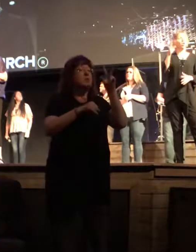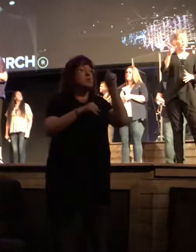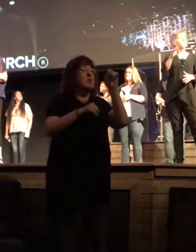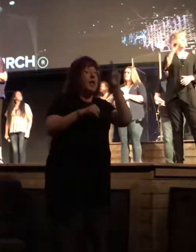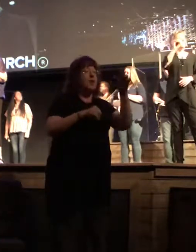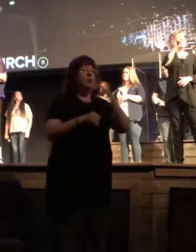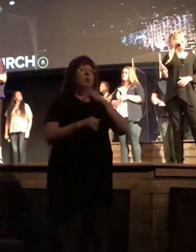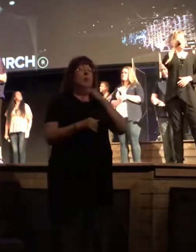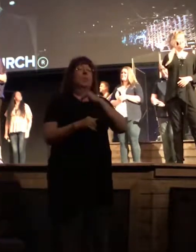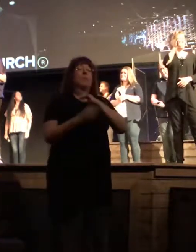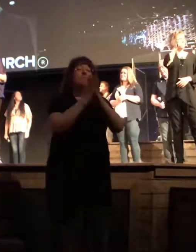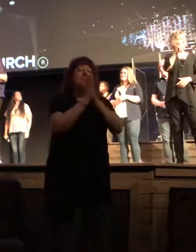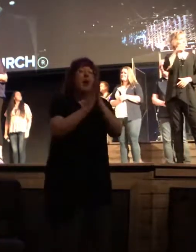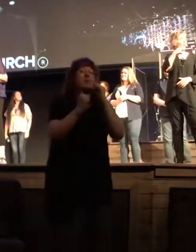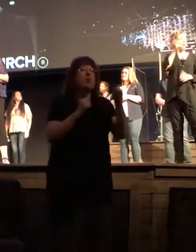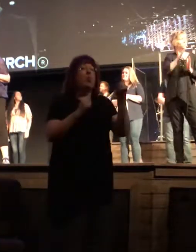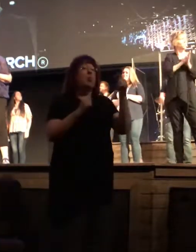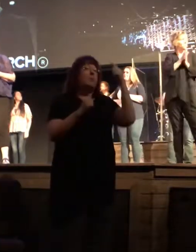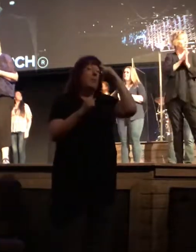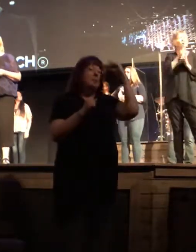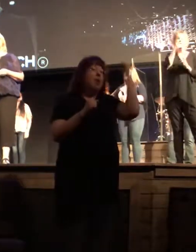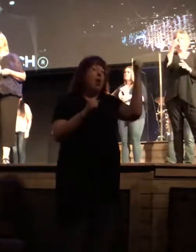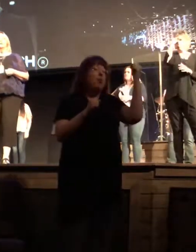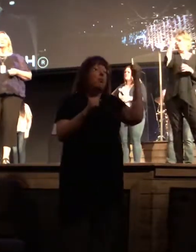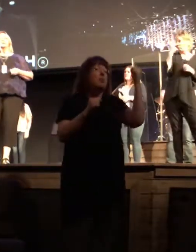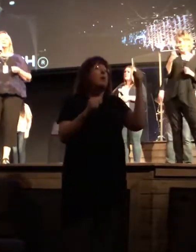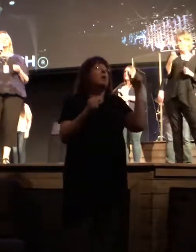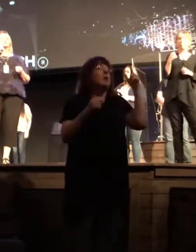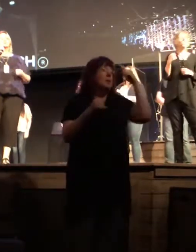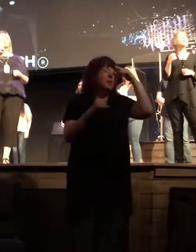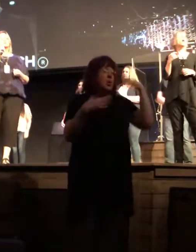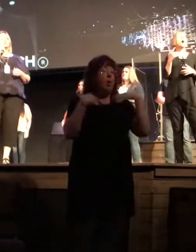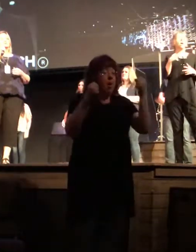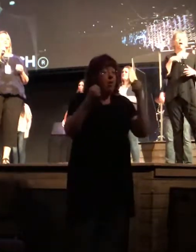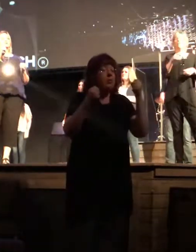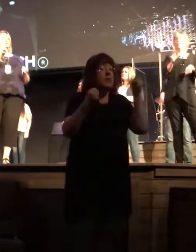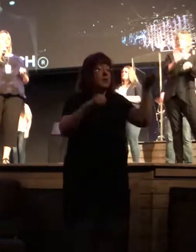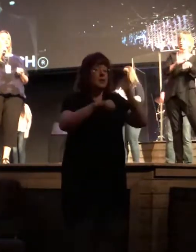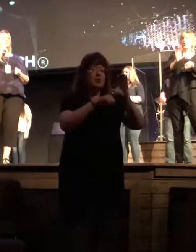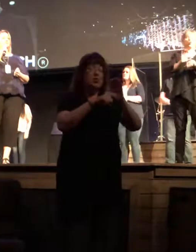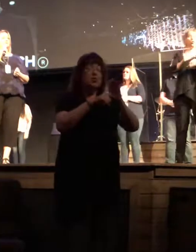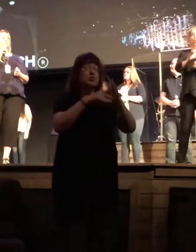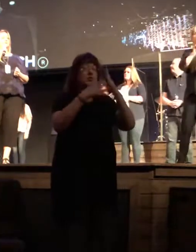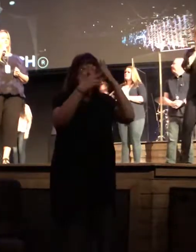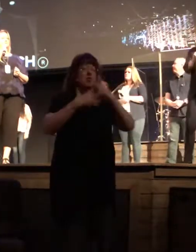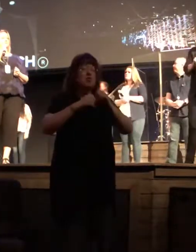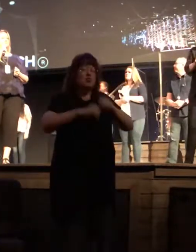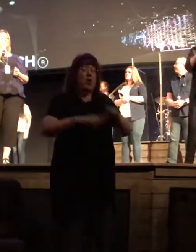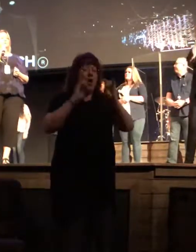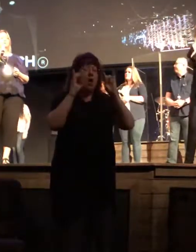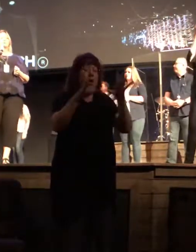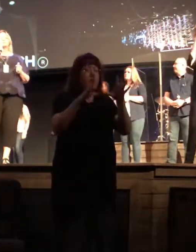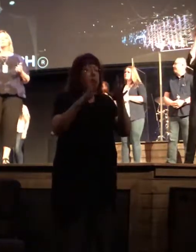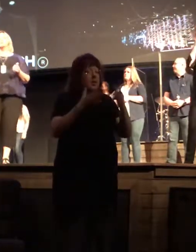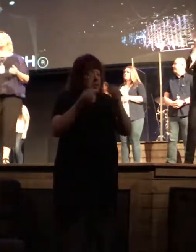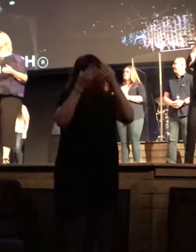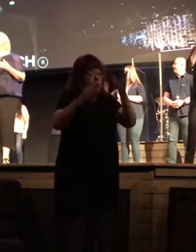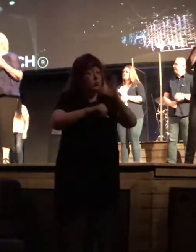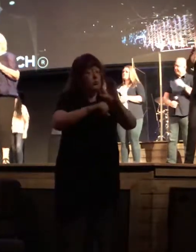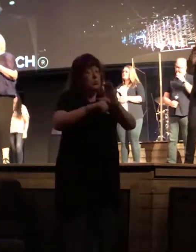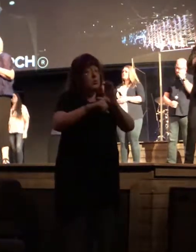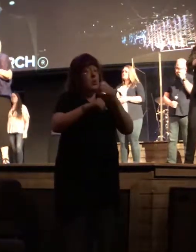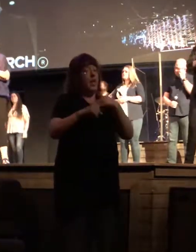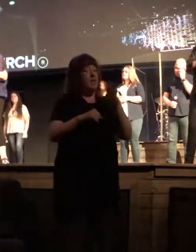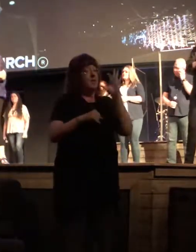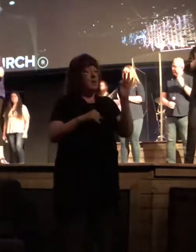a heart, a passion for the mental health. And he has a church that is a trauma-informed church. Yeah. What's great is they